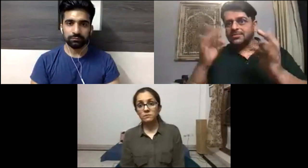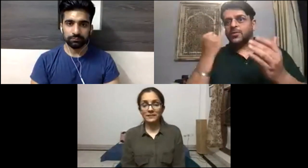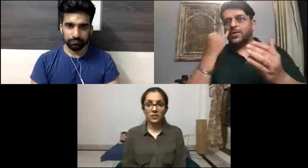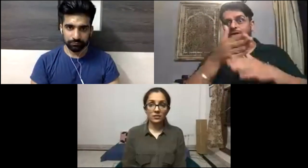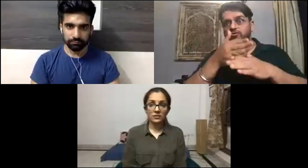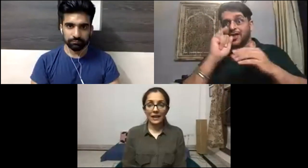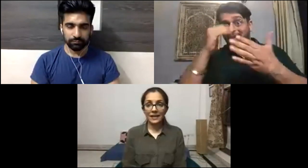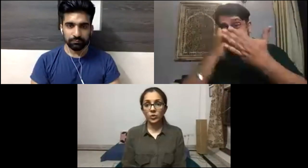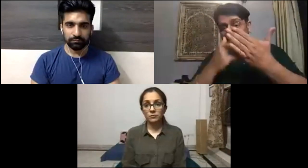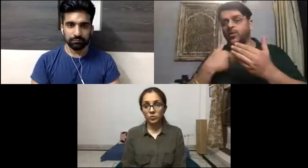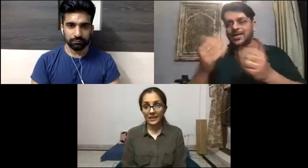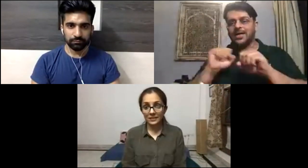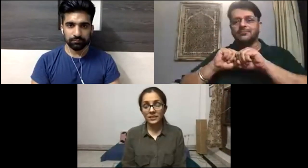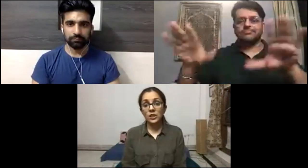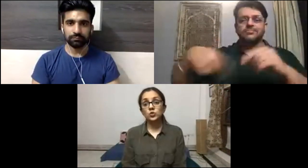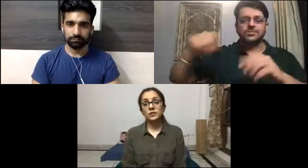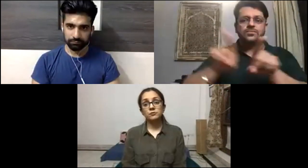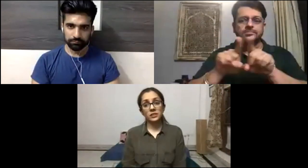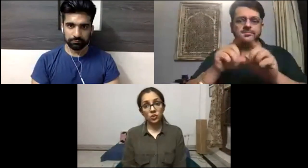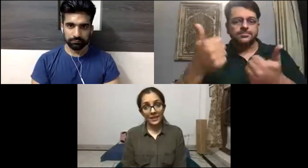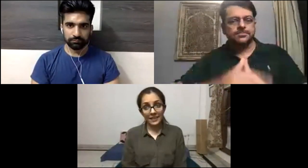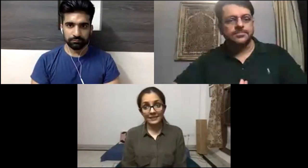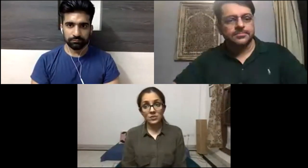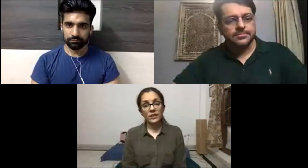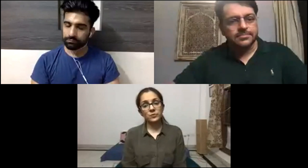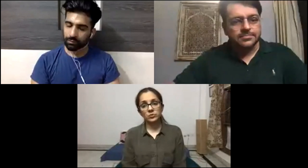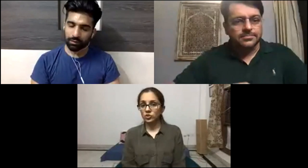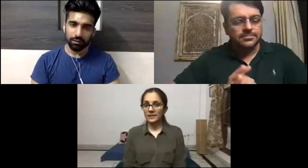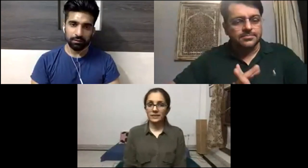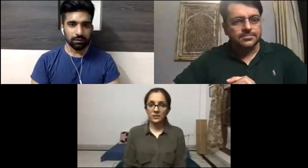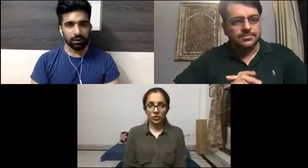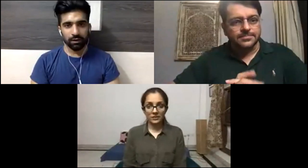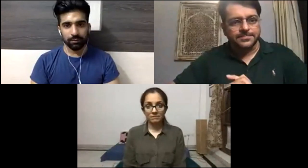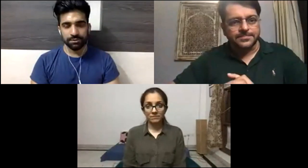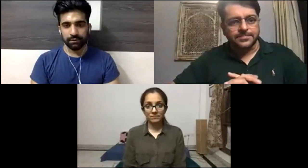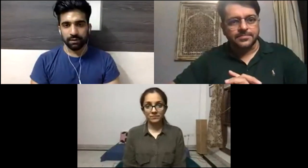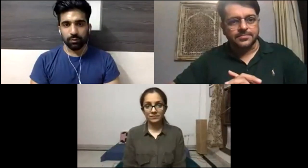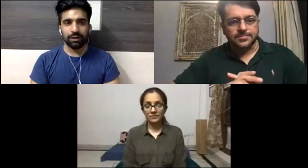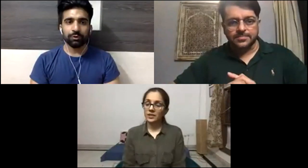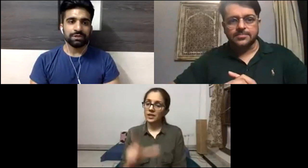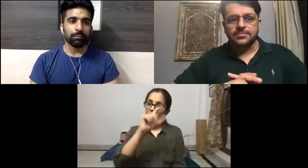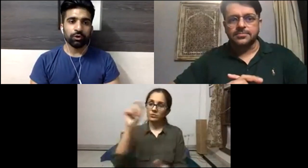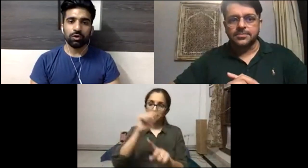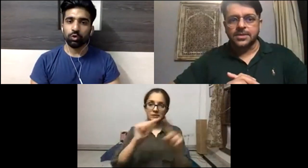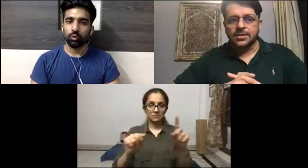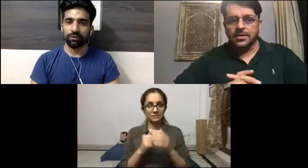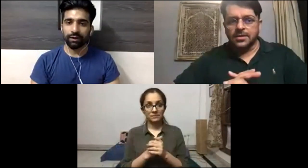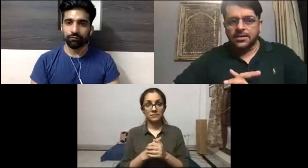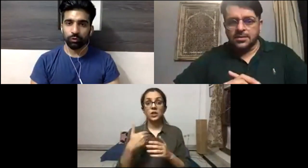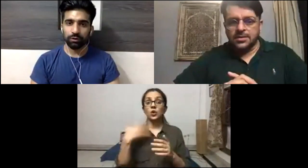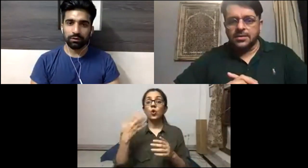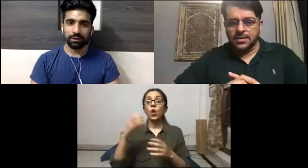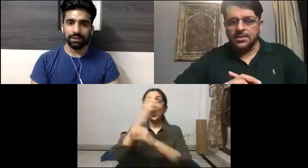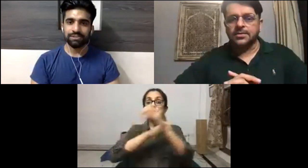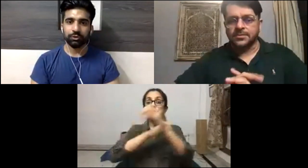food's better and what food's healthy. So if you can share that as well, we will share that across. 100%. What I'll do is I'll put it on a Google Drive